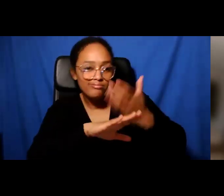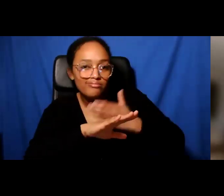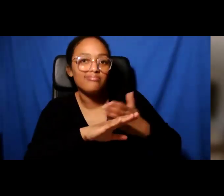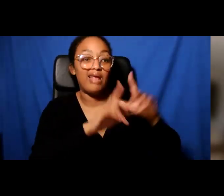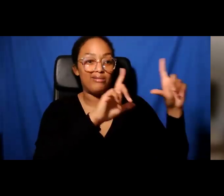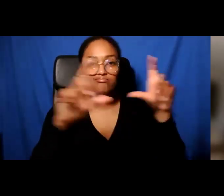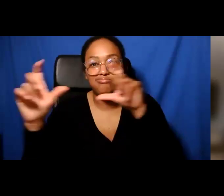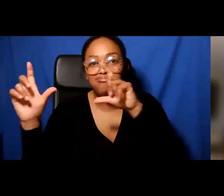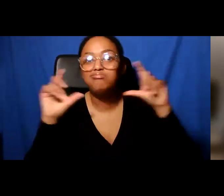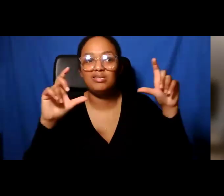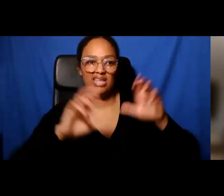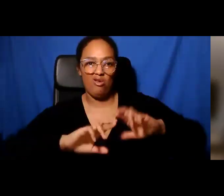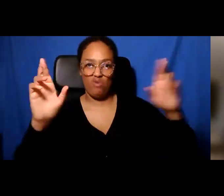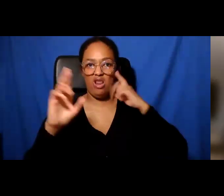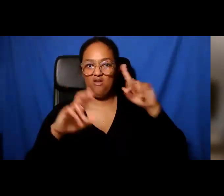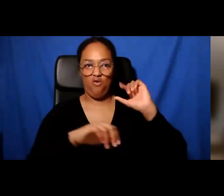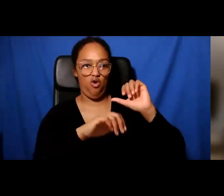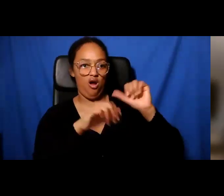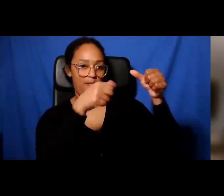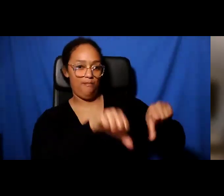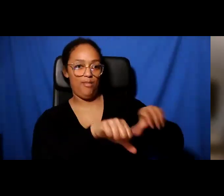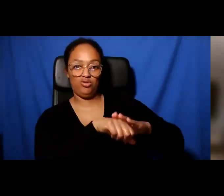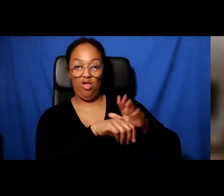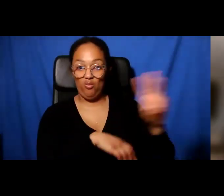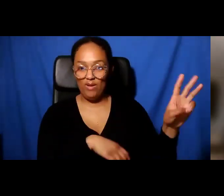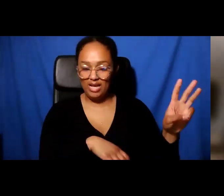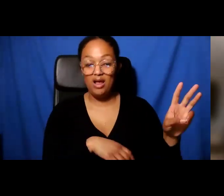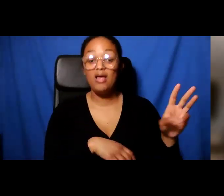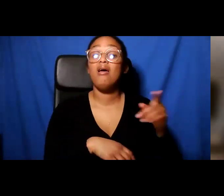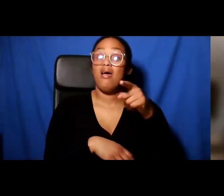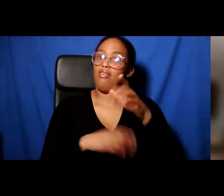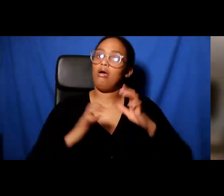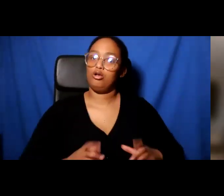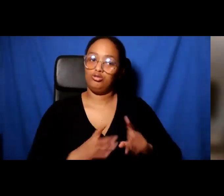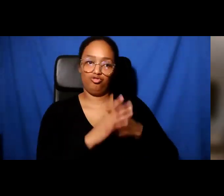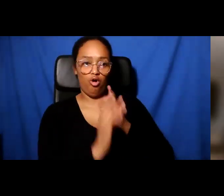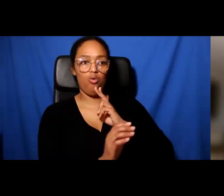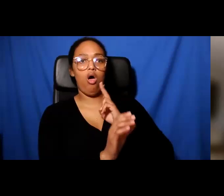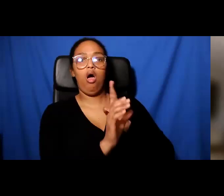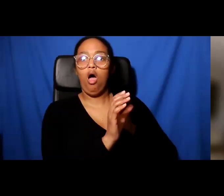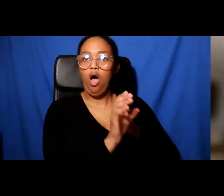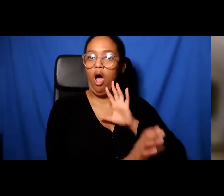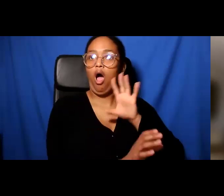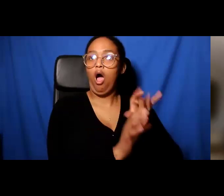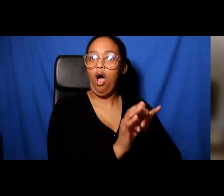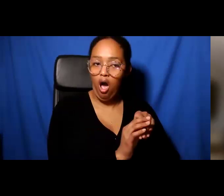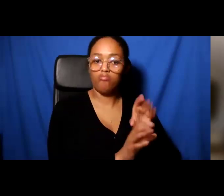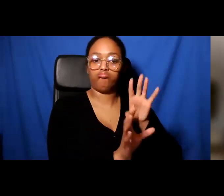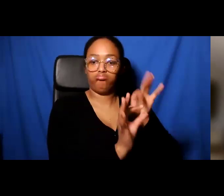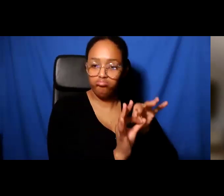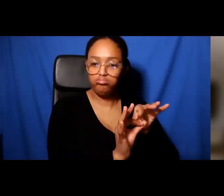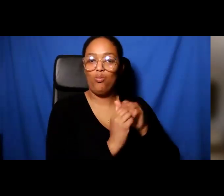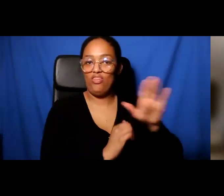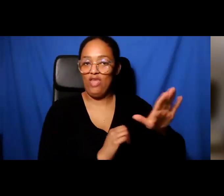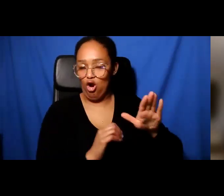a photo shoot. Anything they could to make this customer believe in Airbnb. They did it